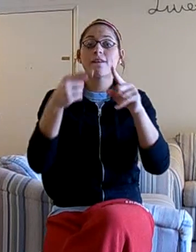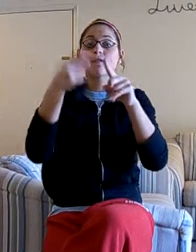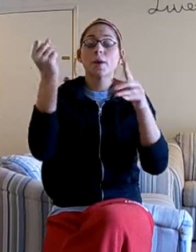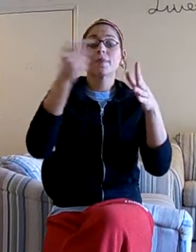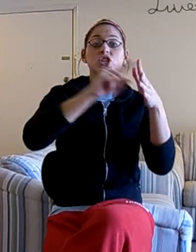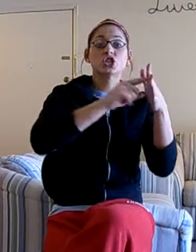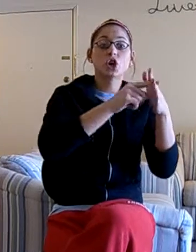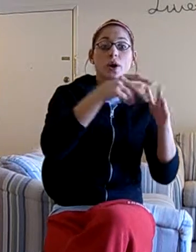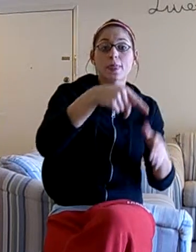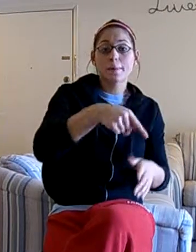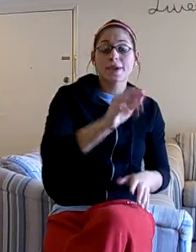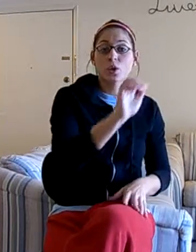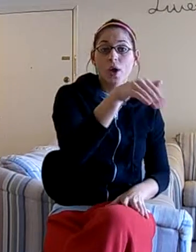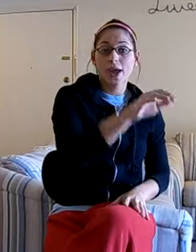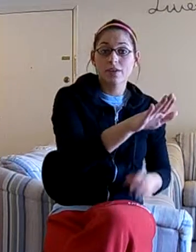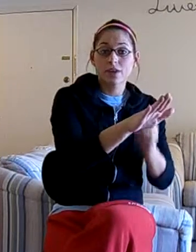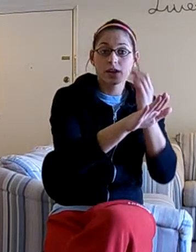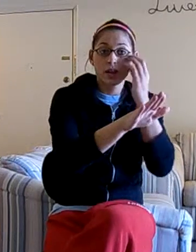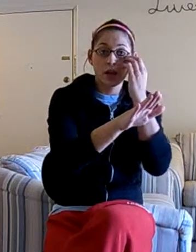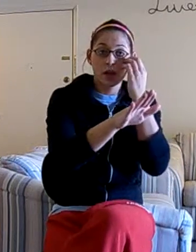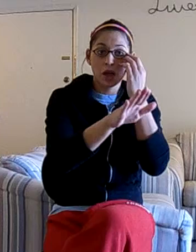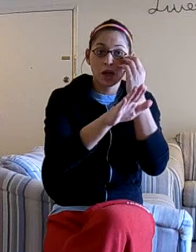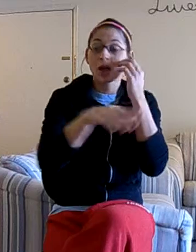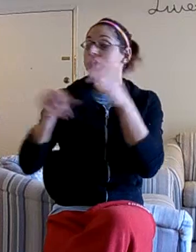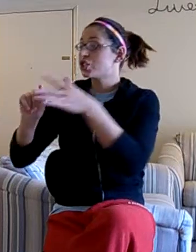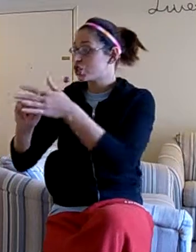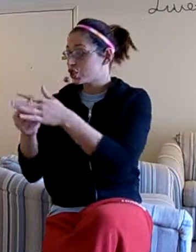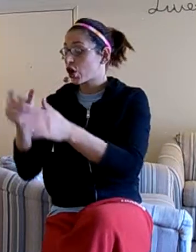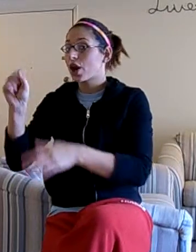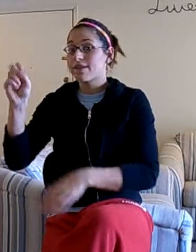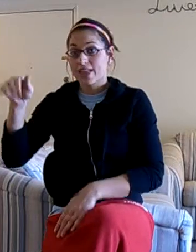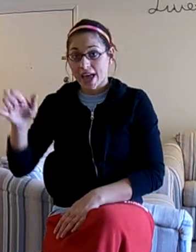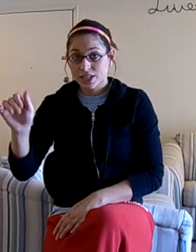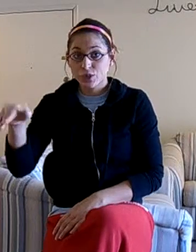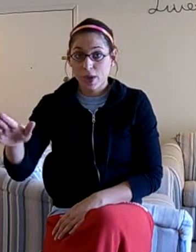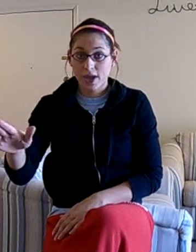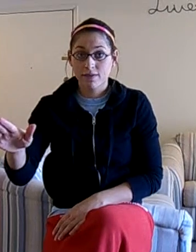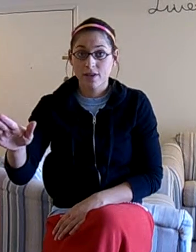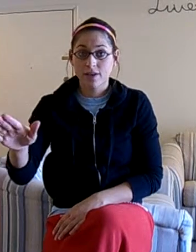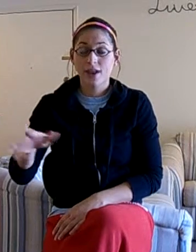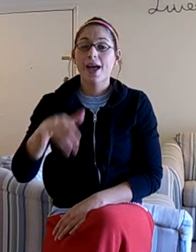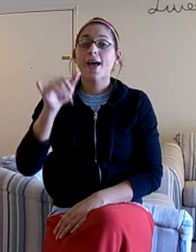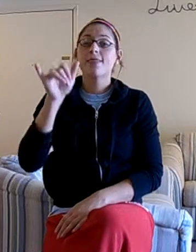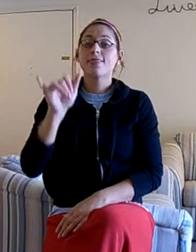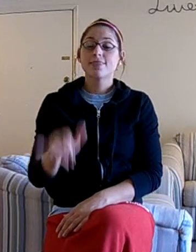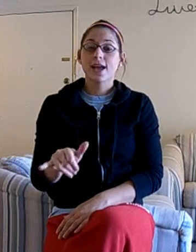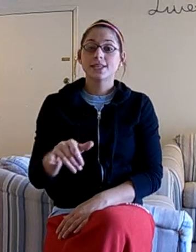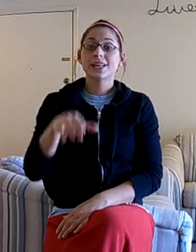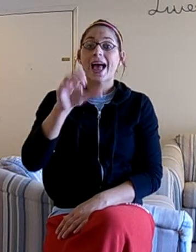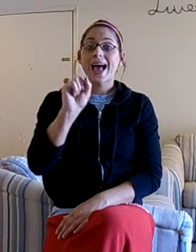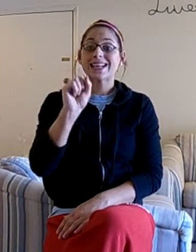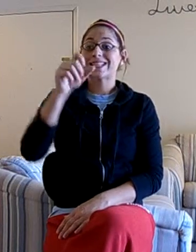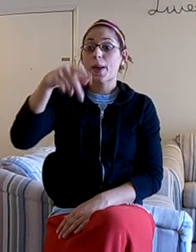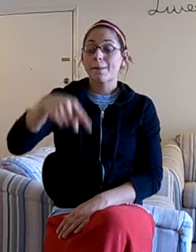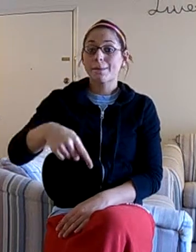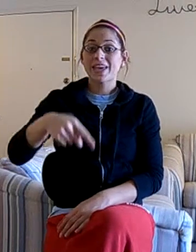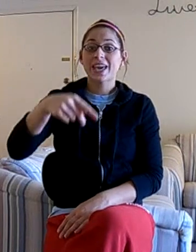P wave to the start of the S wave. That's the SP lag time, just like this